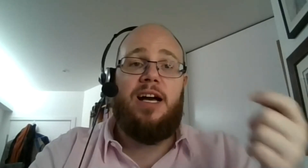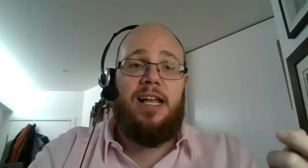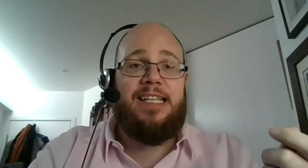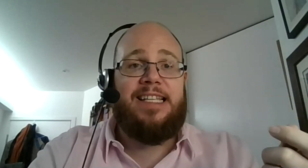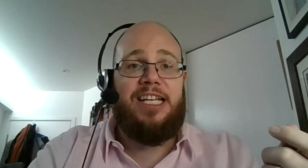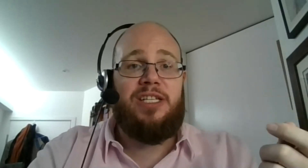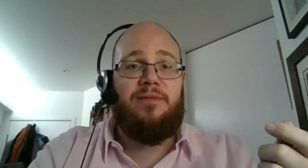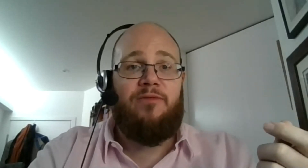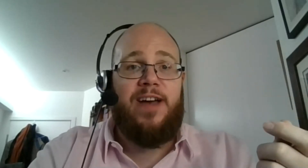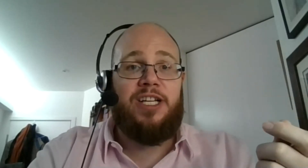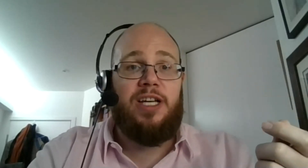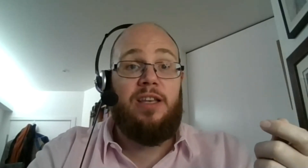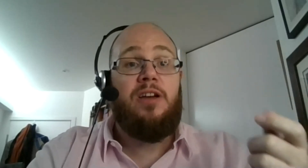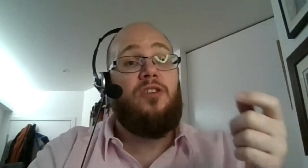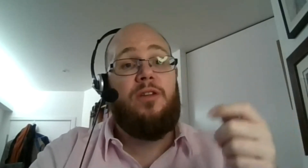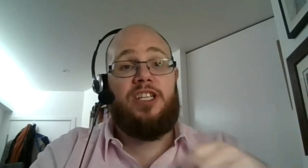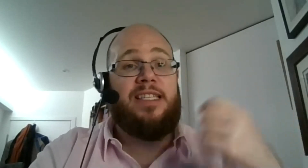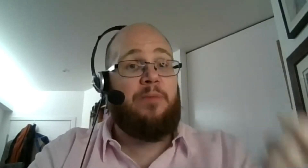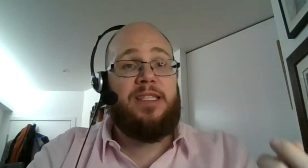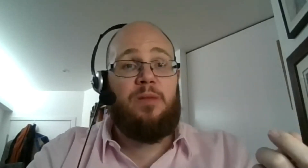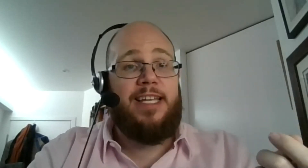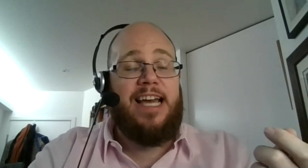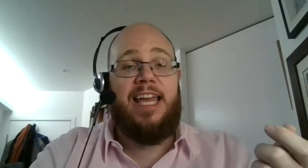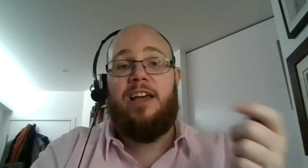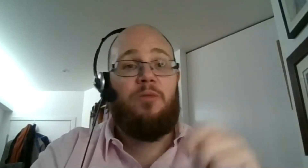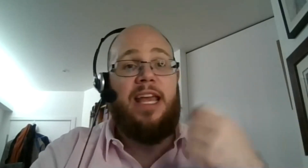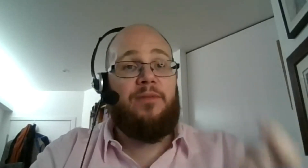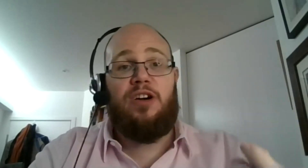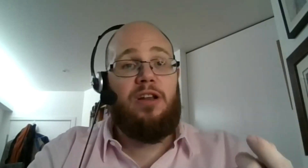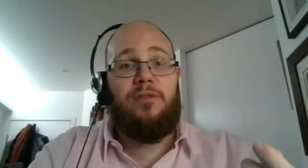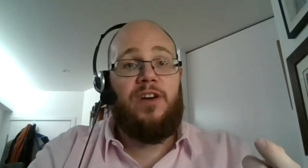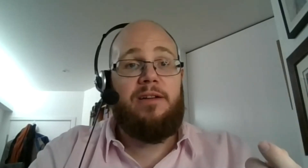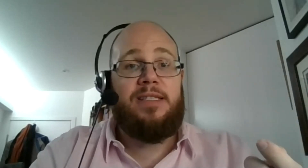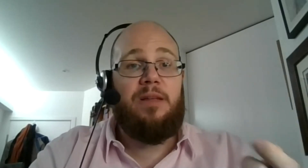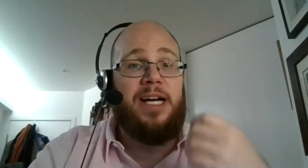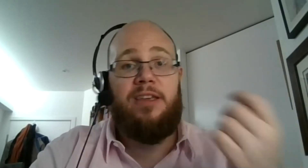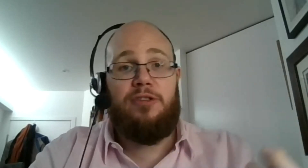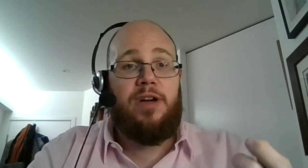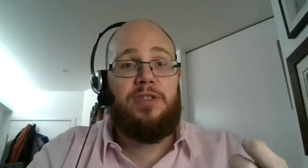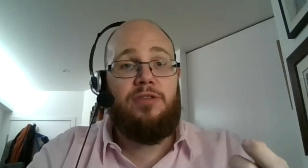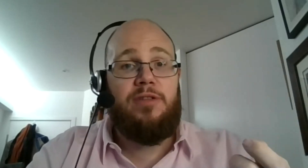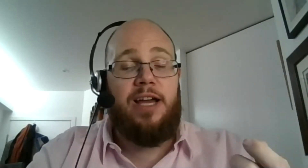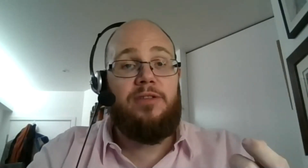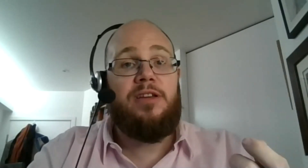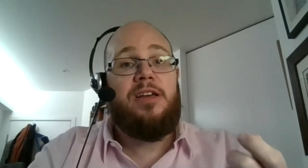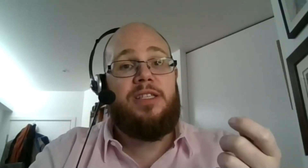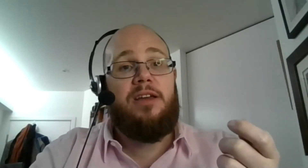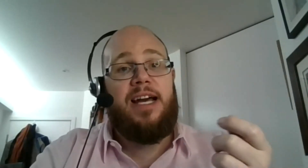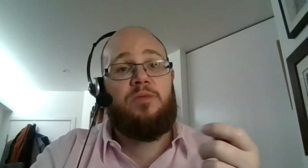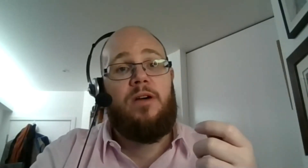early stages of infection, or it just happens to be a day when you haven't got a lot of virus in the back of your throat and your note. So that's why